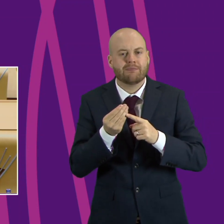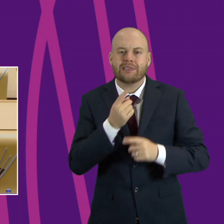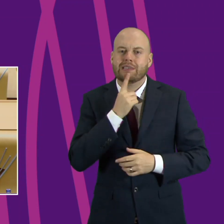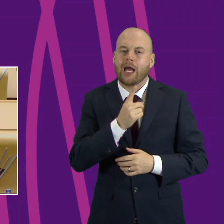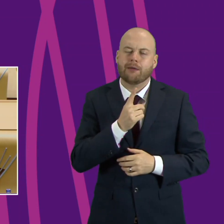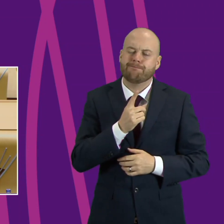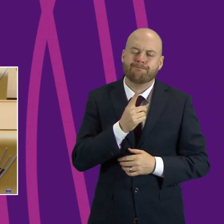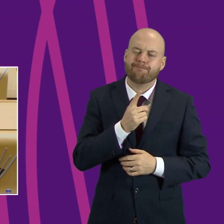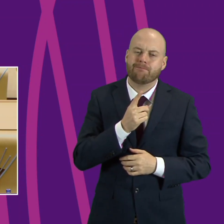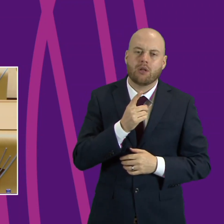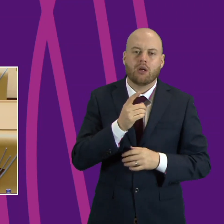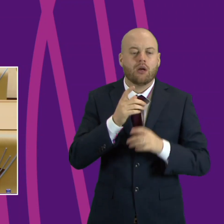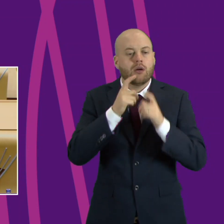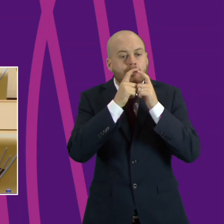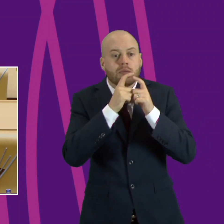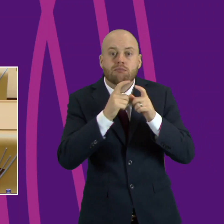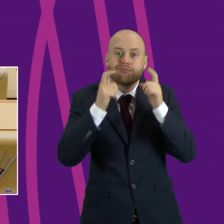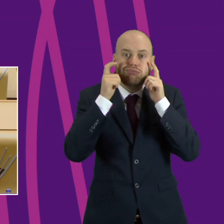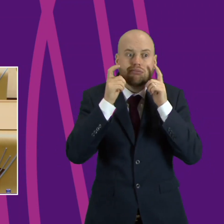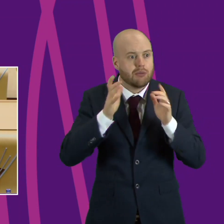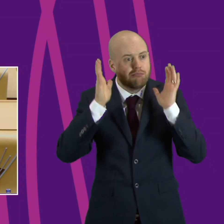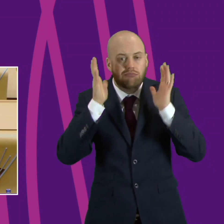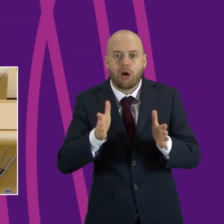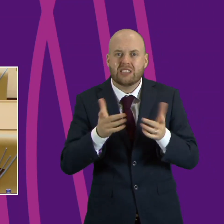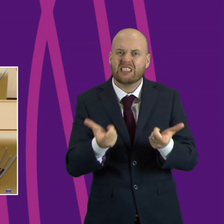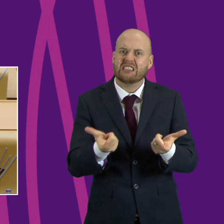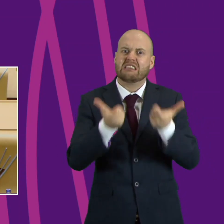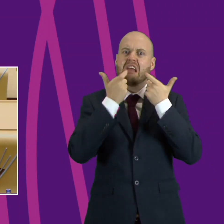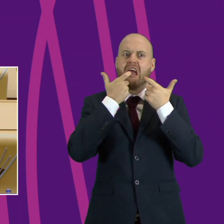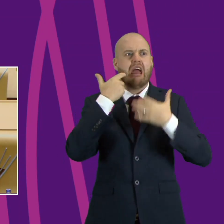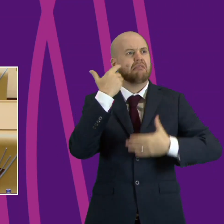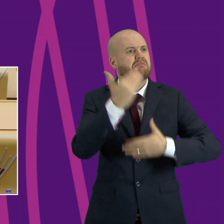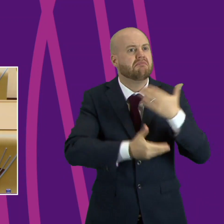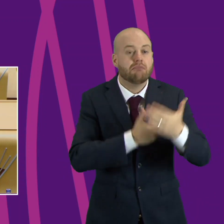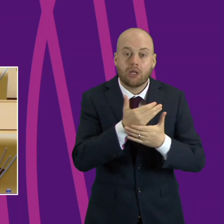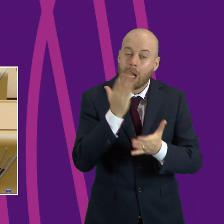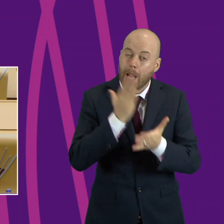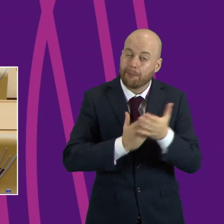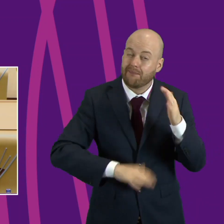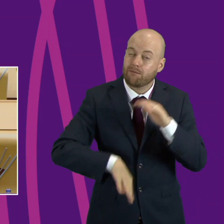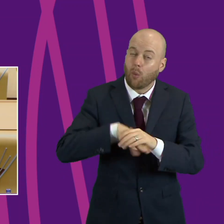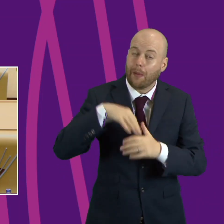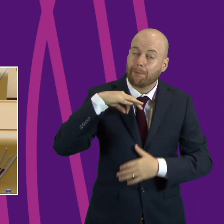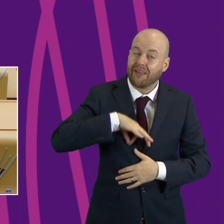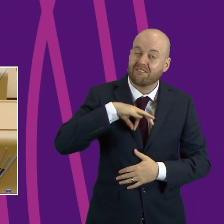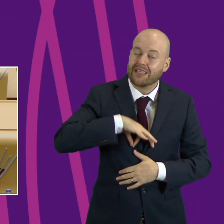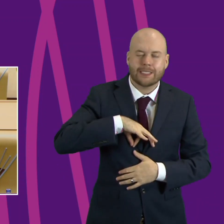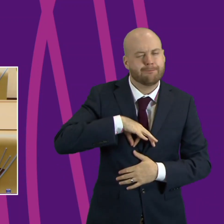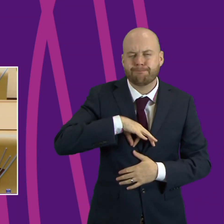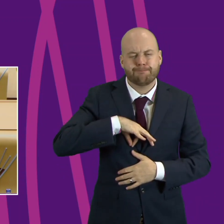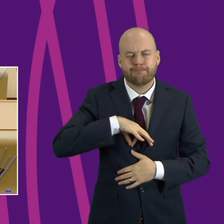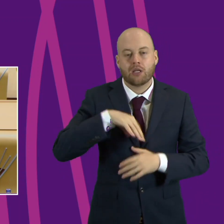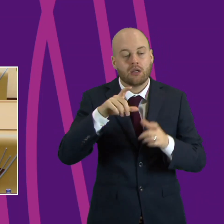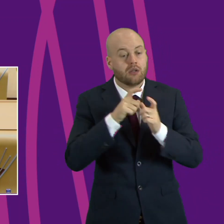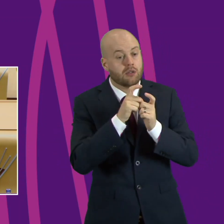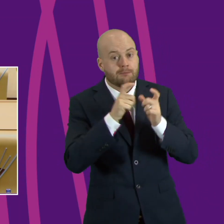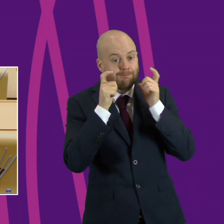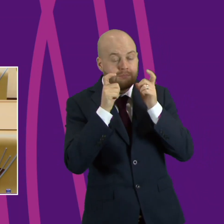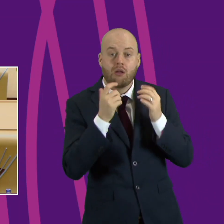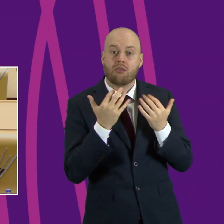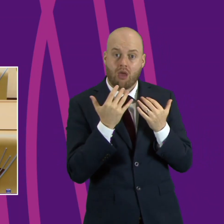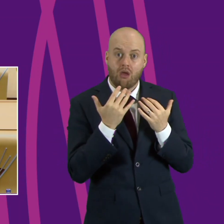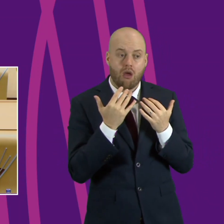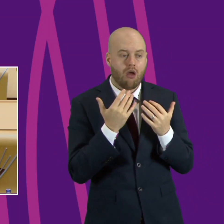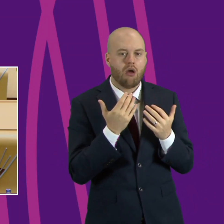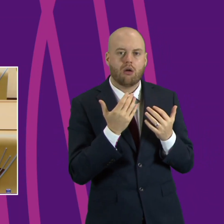not unequivocal in terms of the benefit of face coverings, but is sufficiently there to lead us to consider that providing